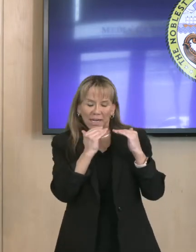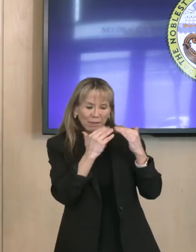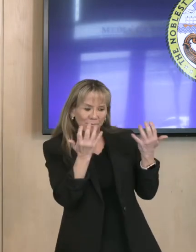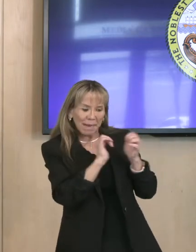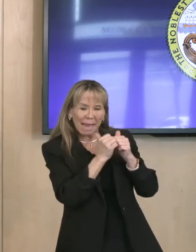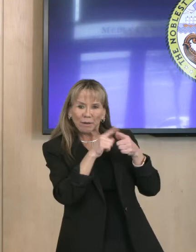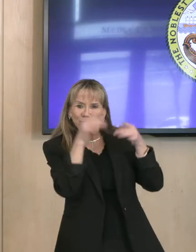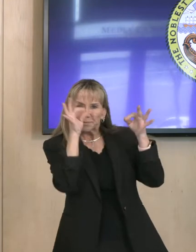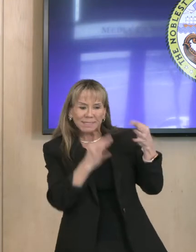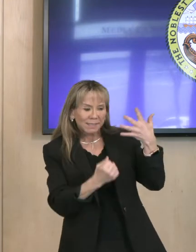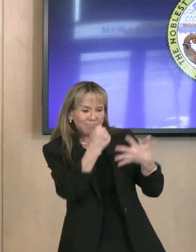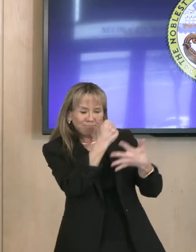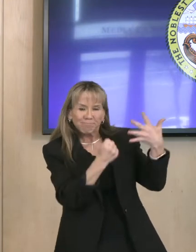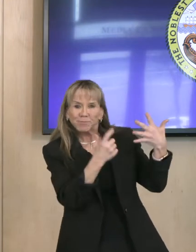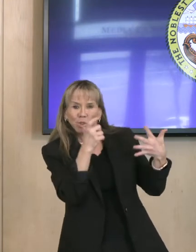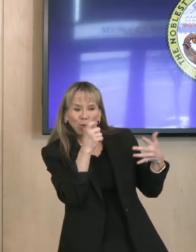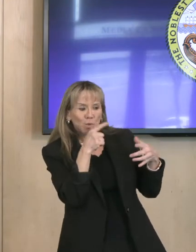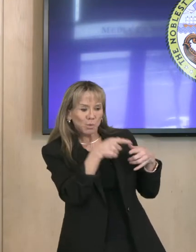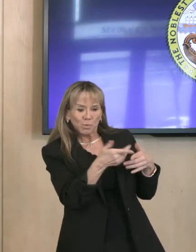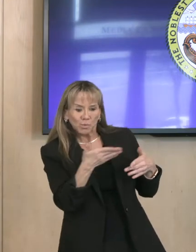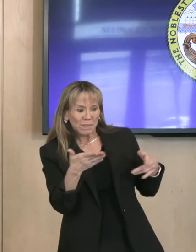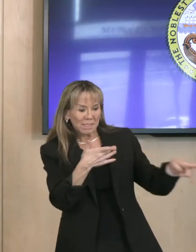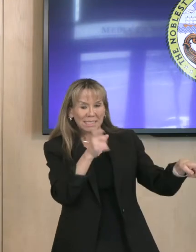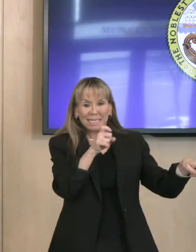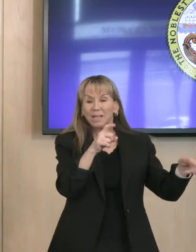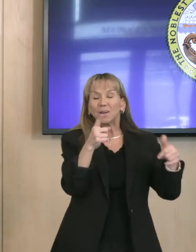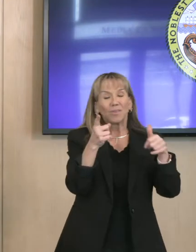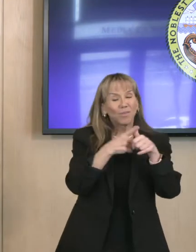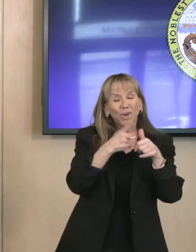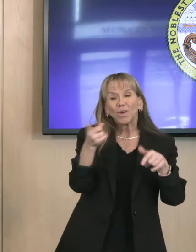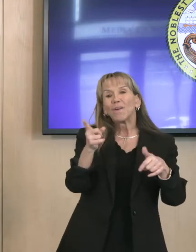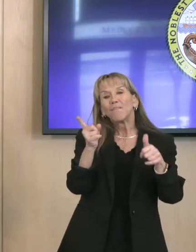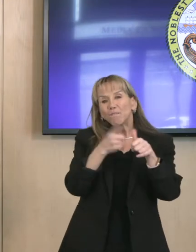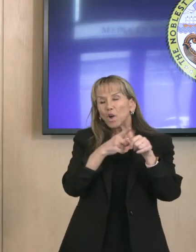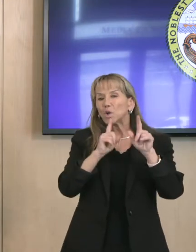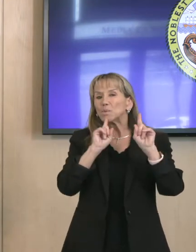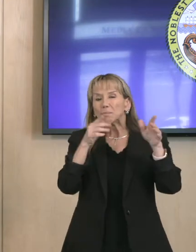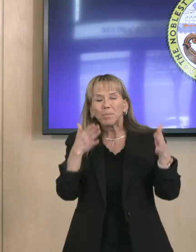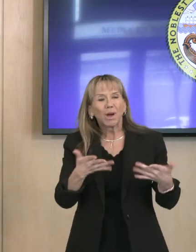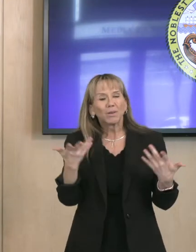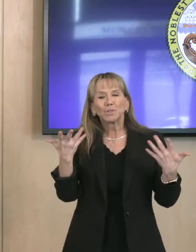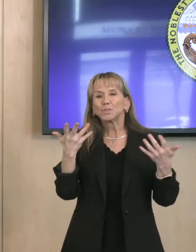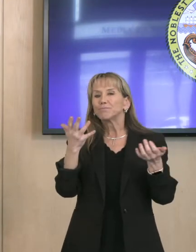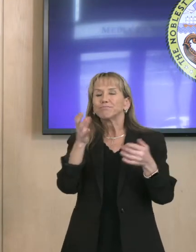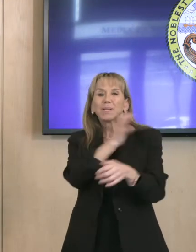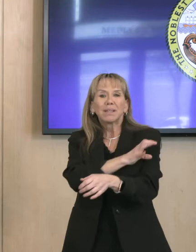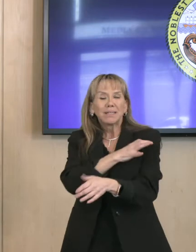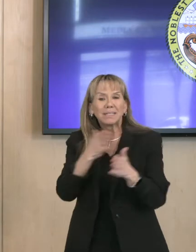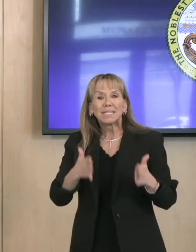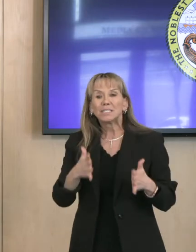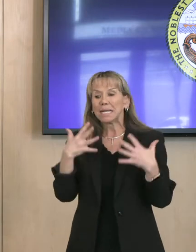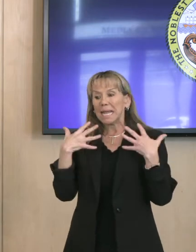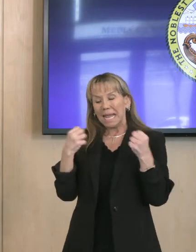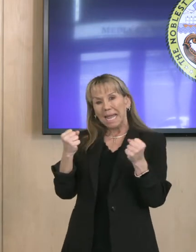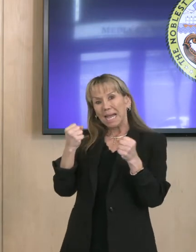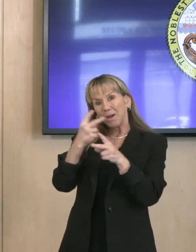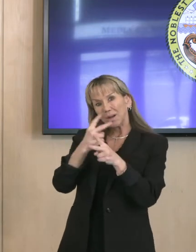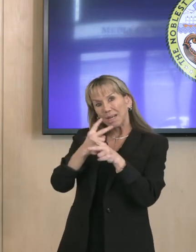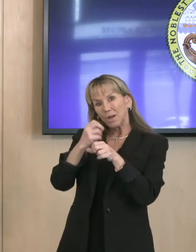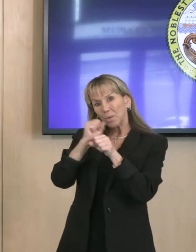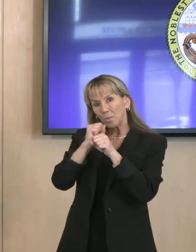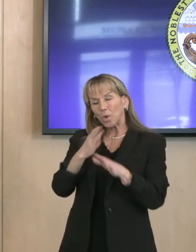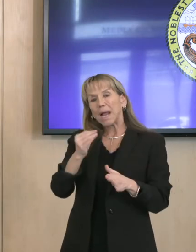process to get the resources to our first responders, our clinicians, our healthcare workers, and those that need